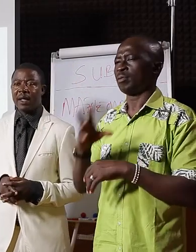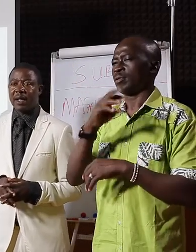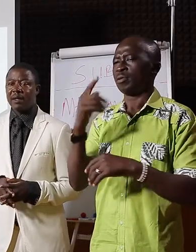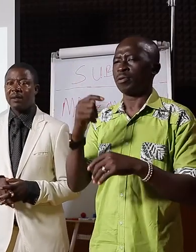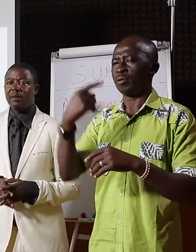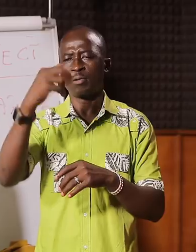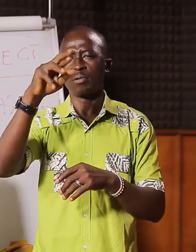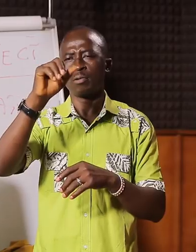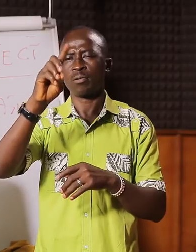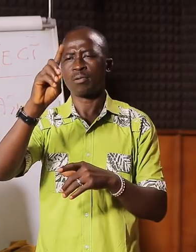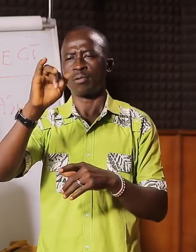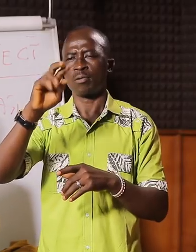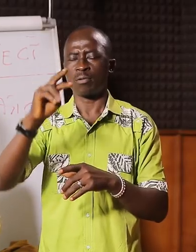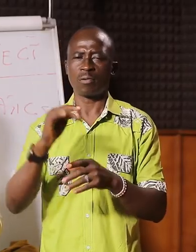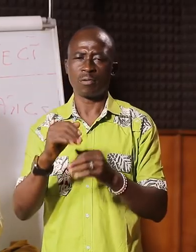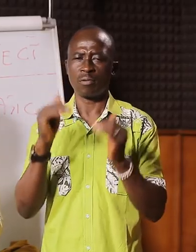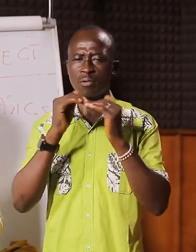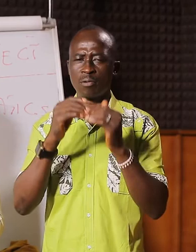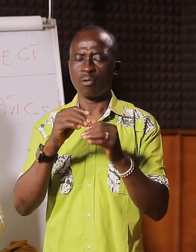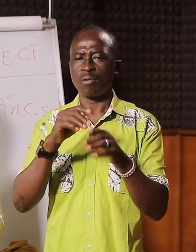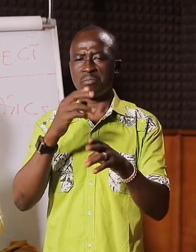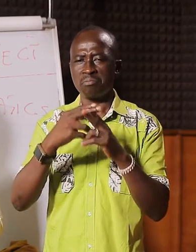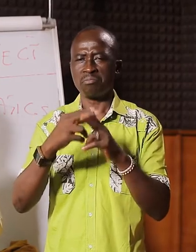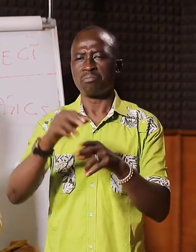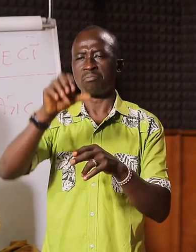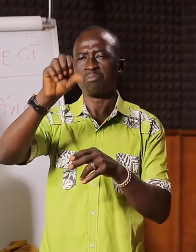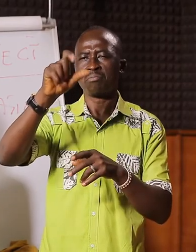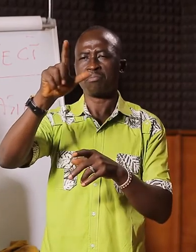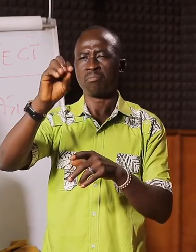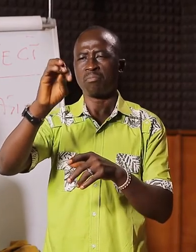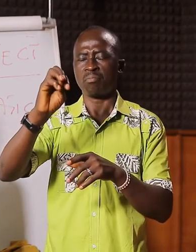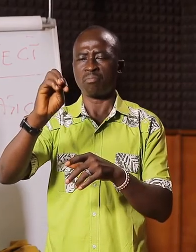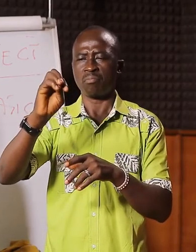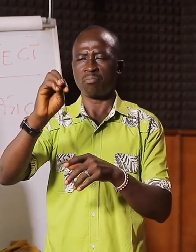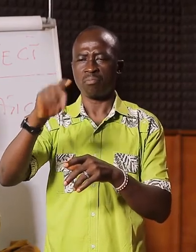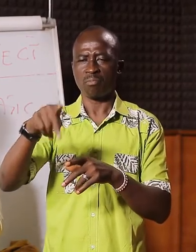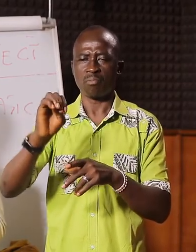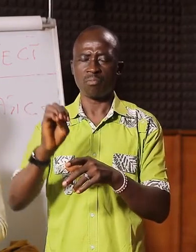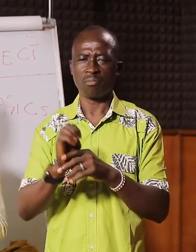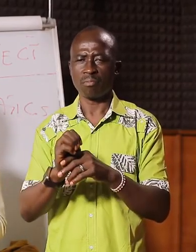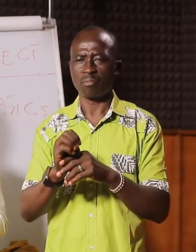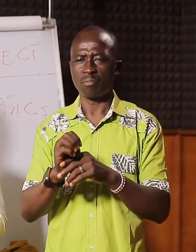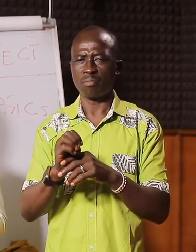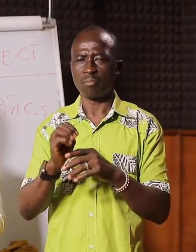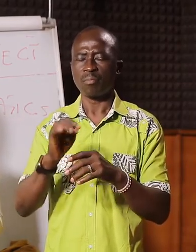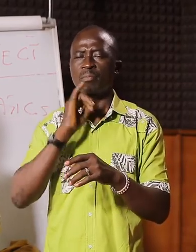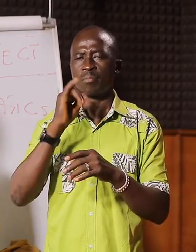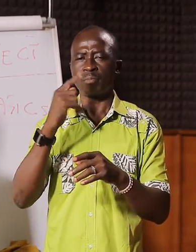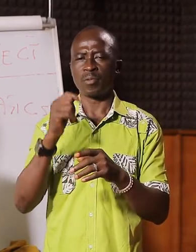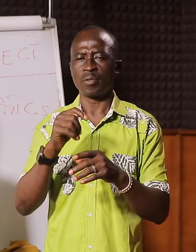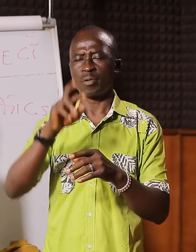the gradient, which is equally called slope, or you can equally call it tangent, is